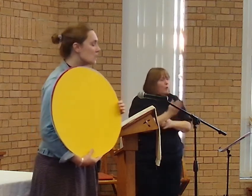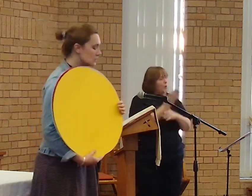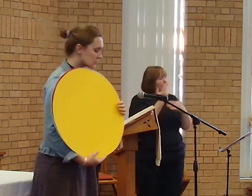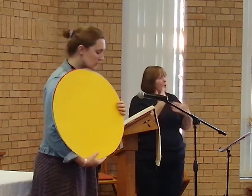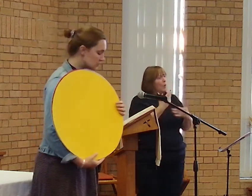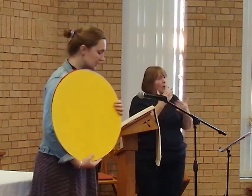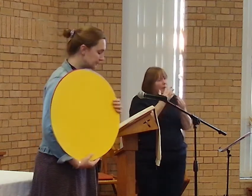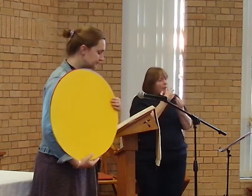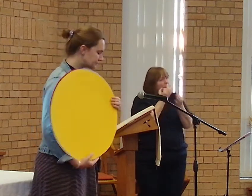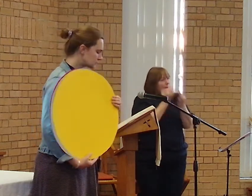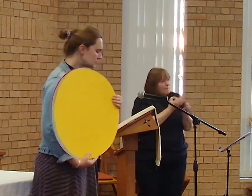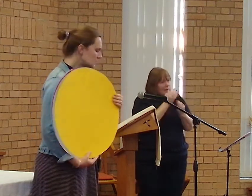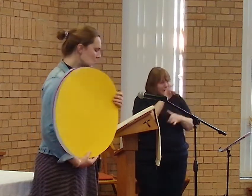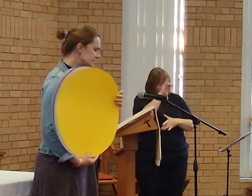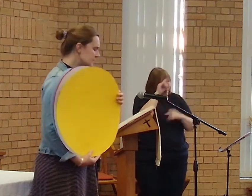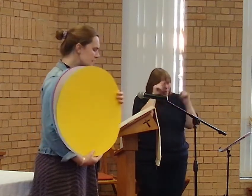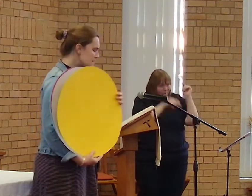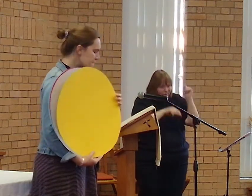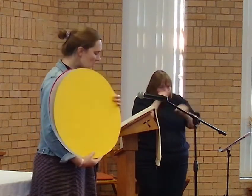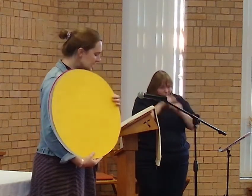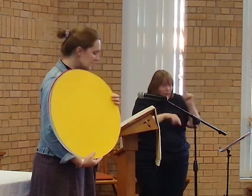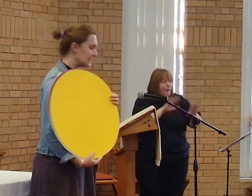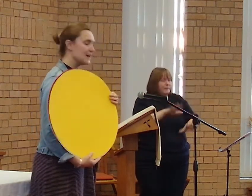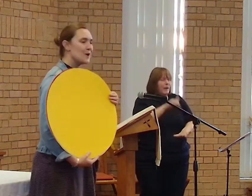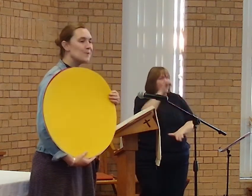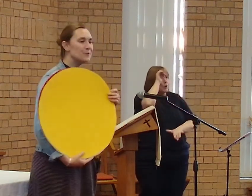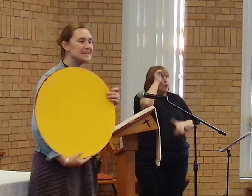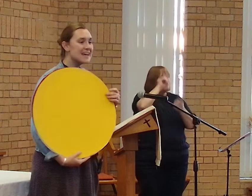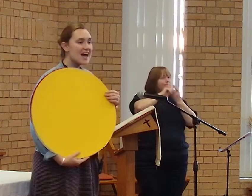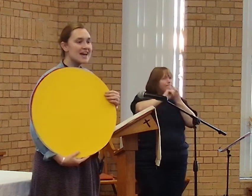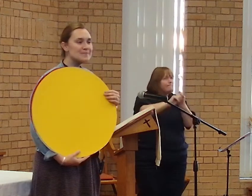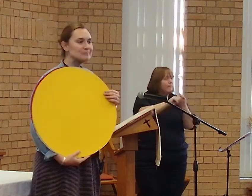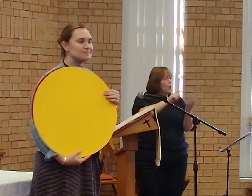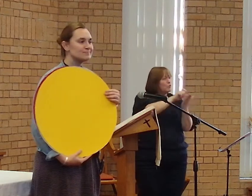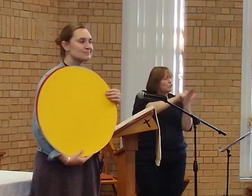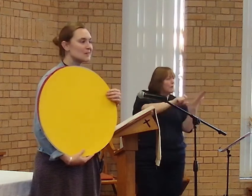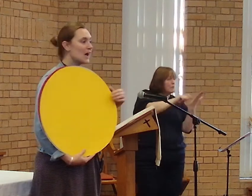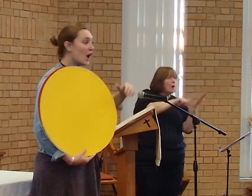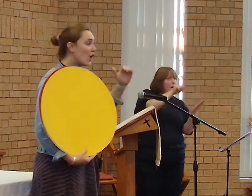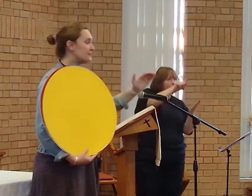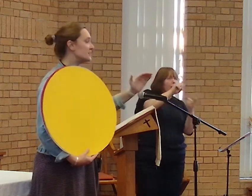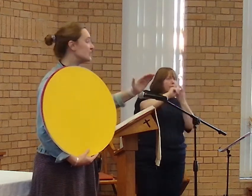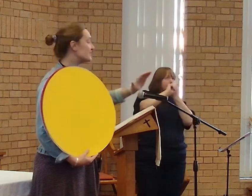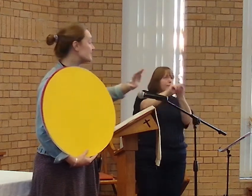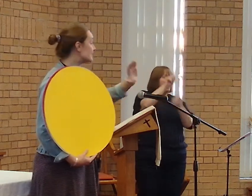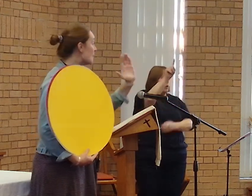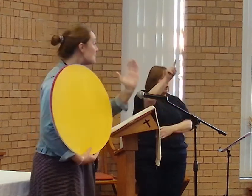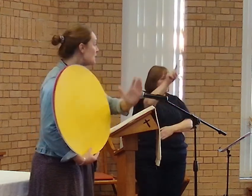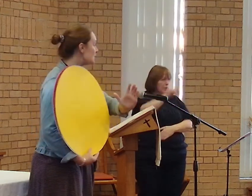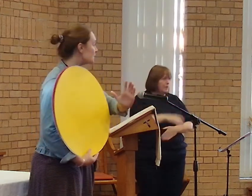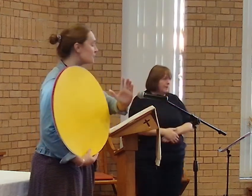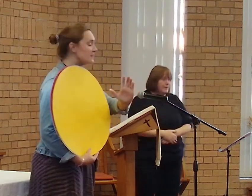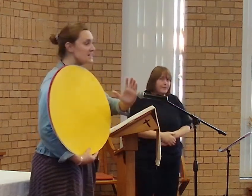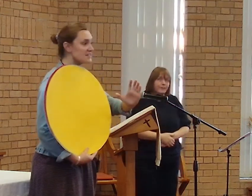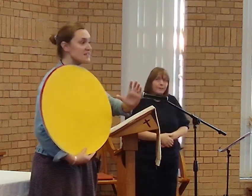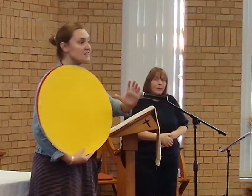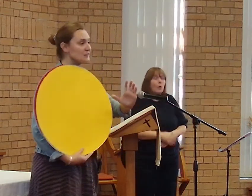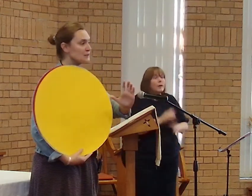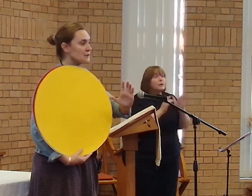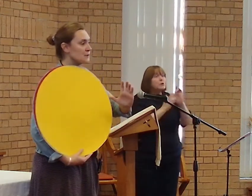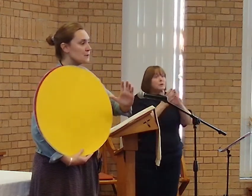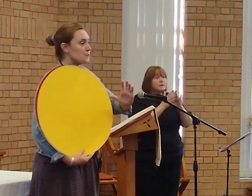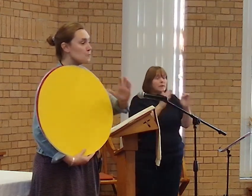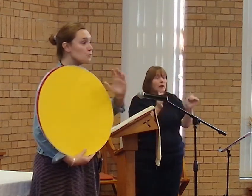knew scripture. And so then finally, what we get after Jesus emerges from the